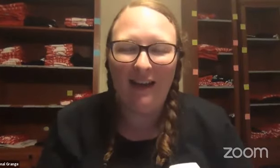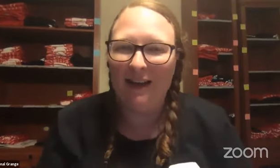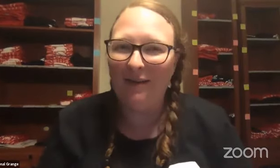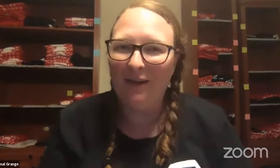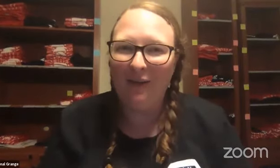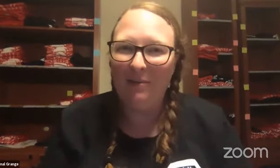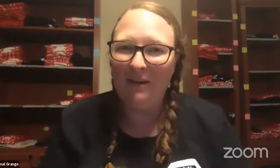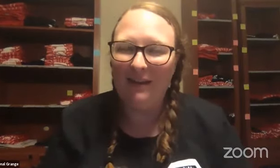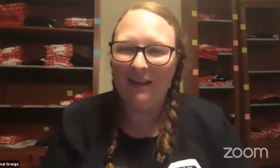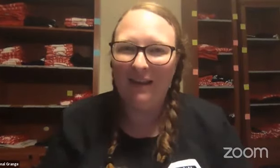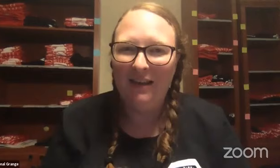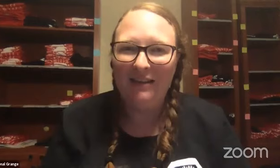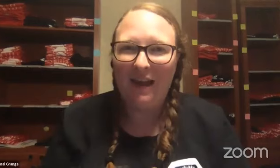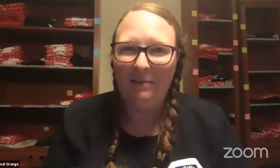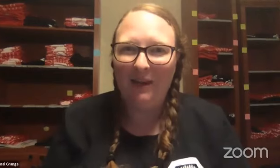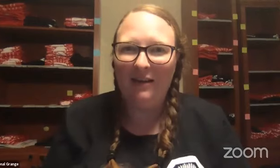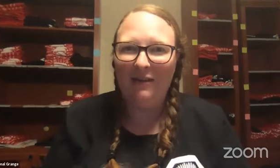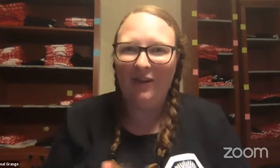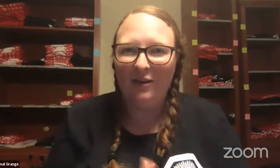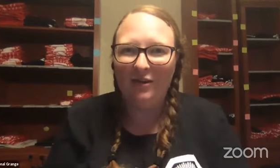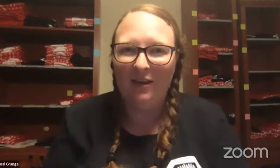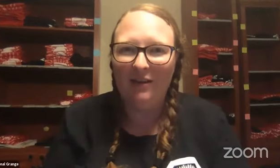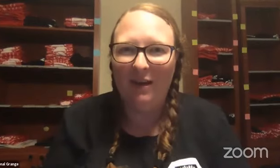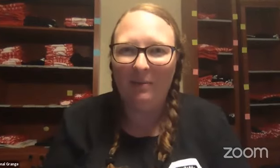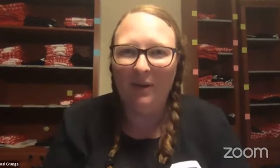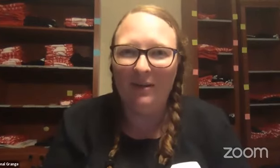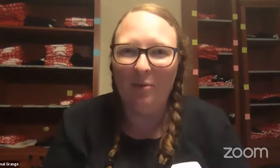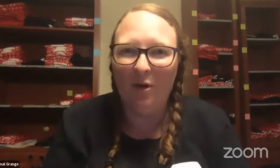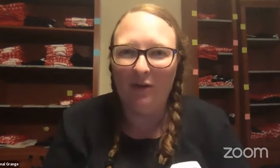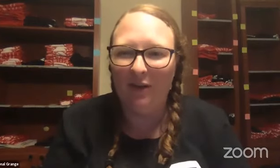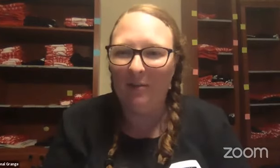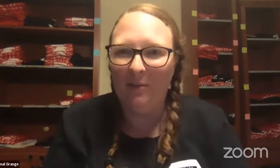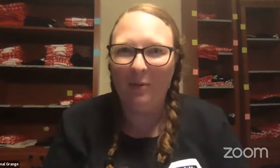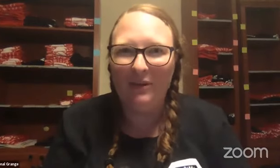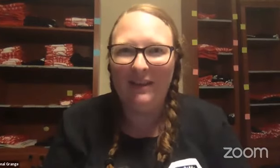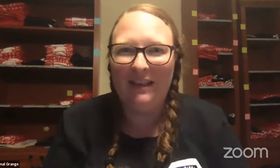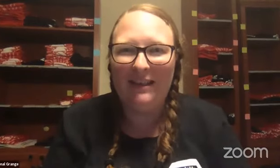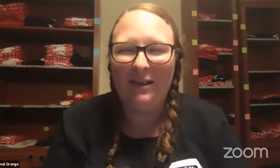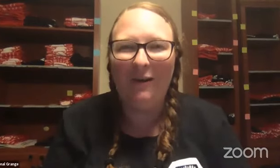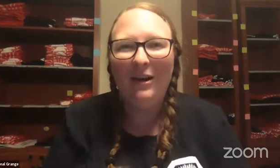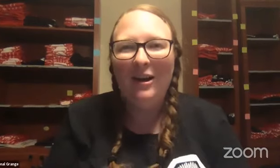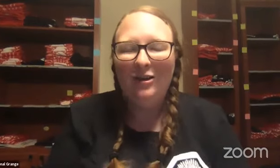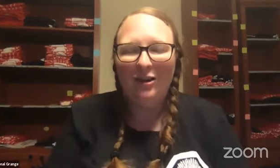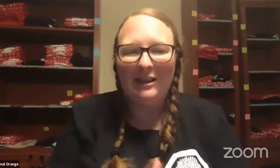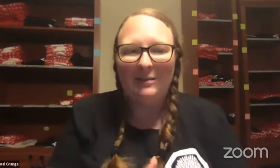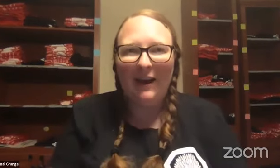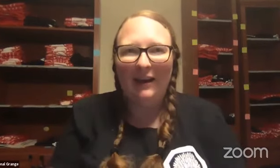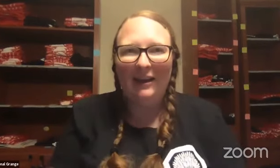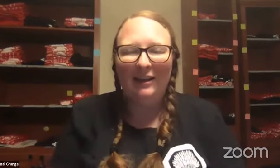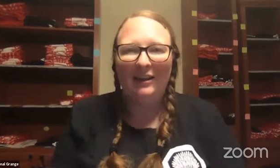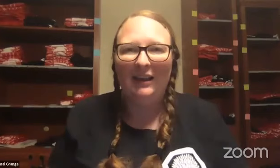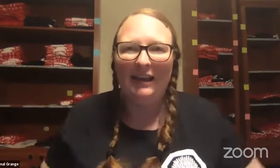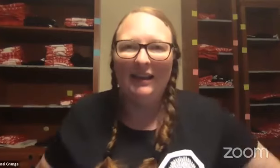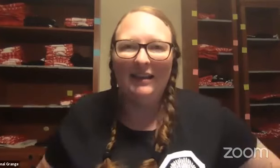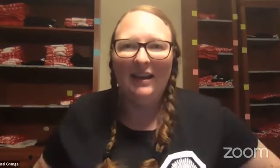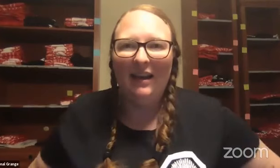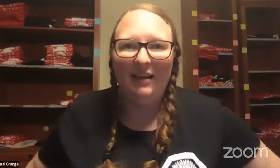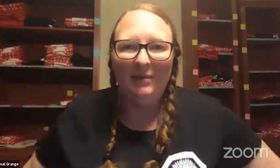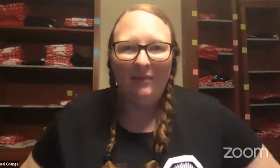I don't know if anybody's going to pop getting a fire truck dumping some water on them, but we'll see. So join us back here again